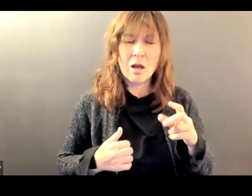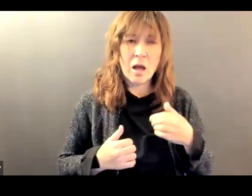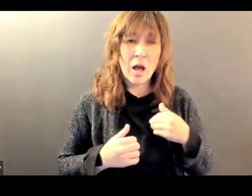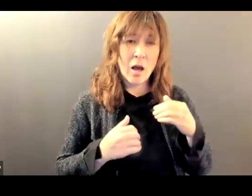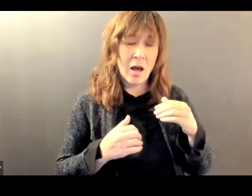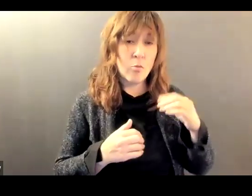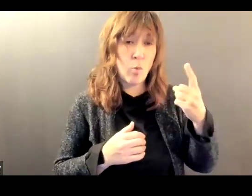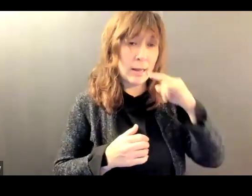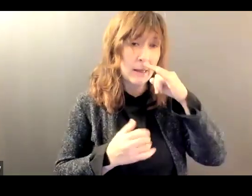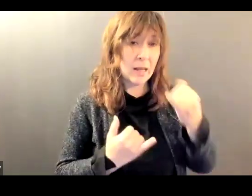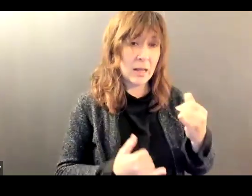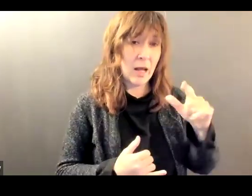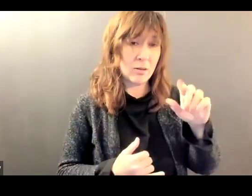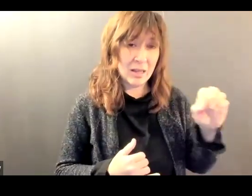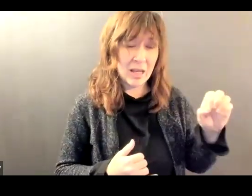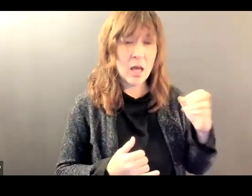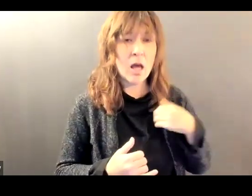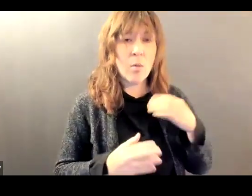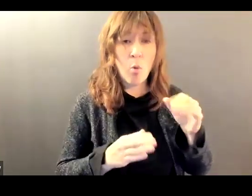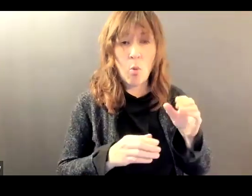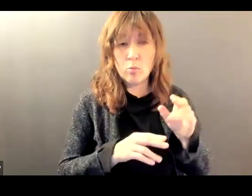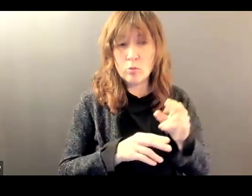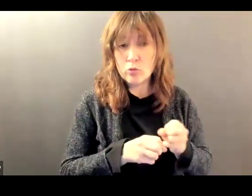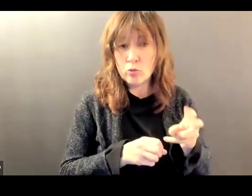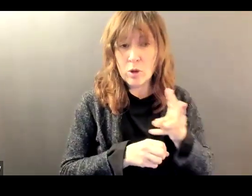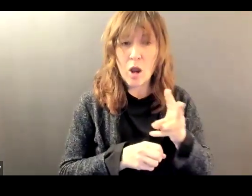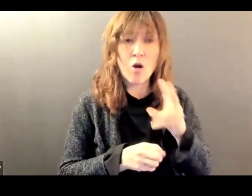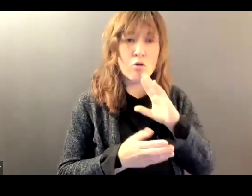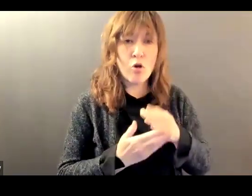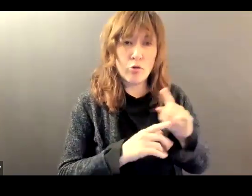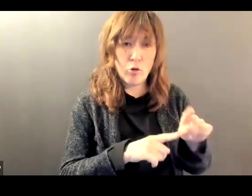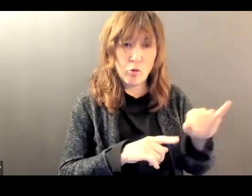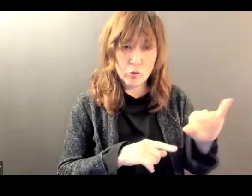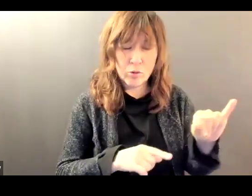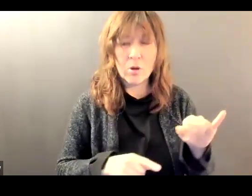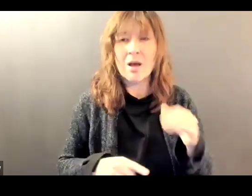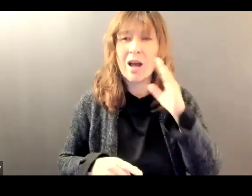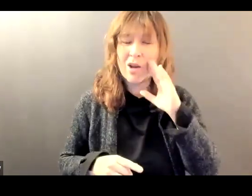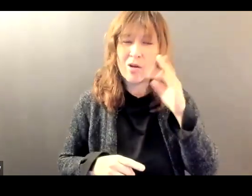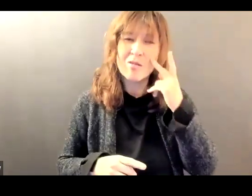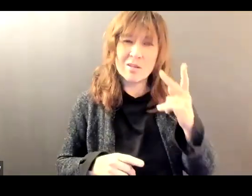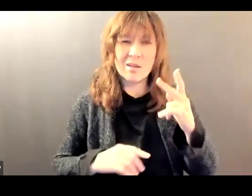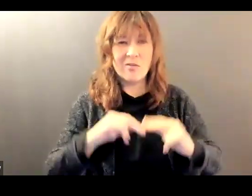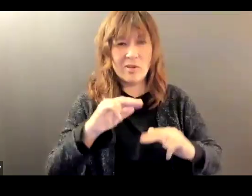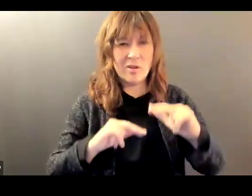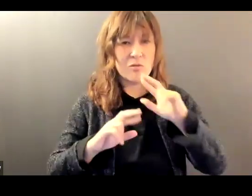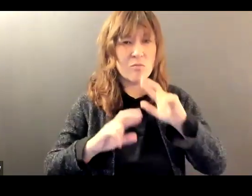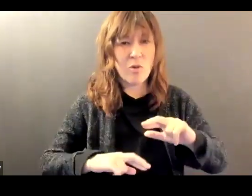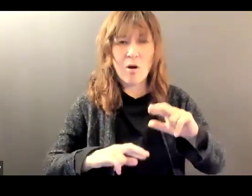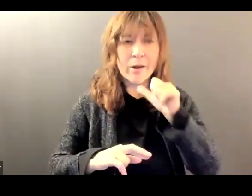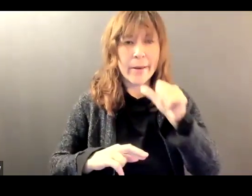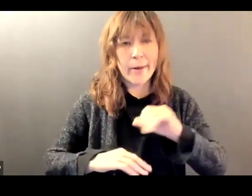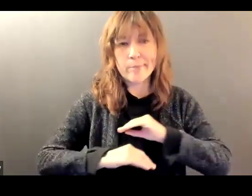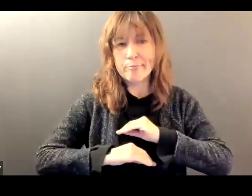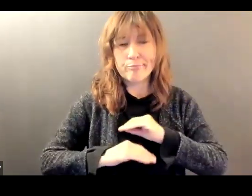We've all seen capital planning's report. They note the building doesn't meet facilities guidelines and recommend closing the school. What they don't say is there are